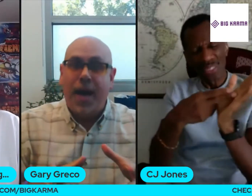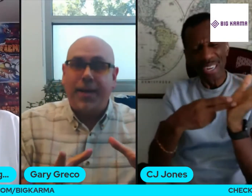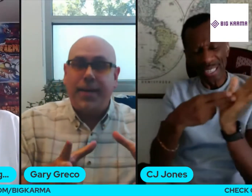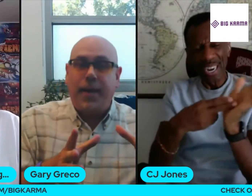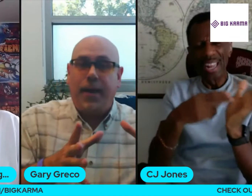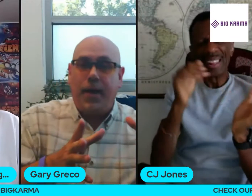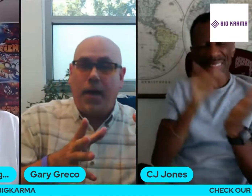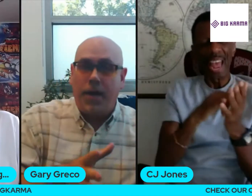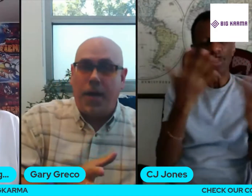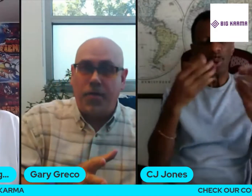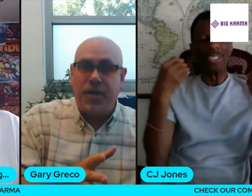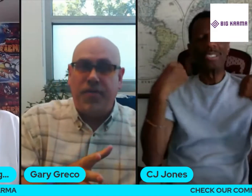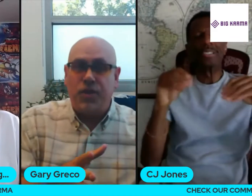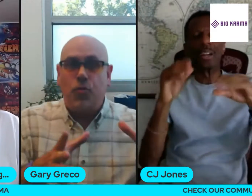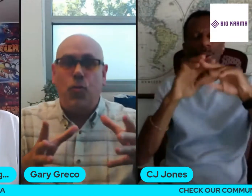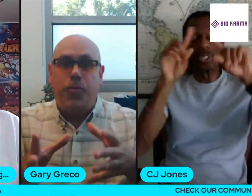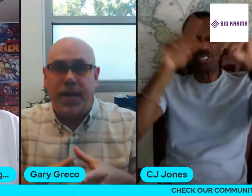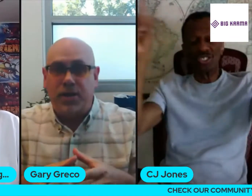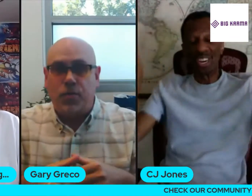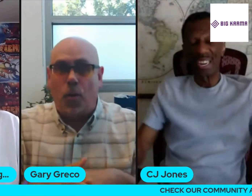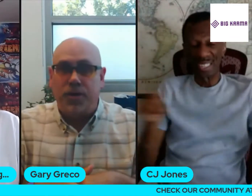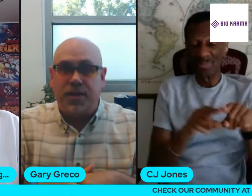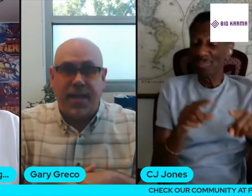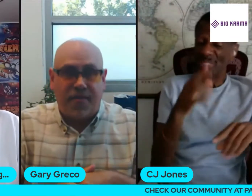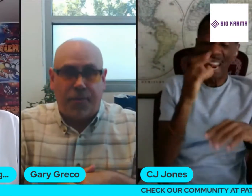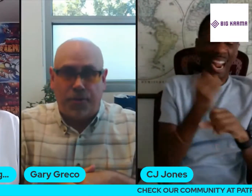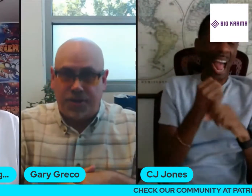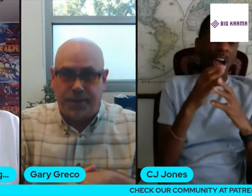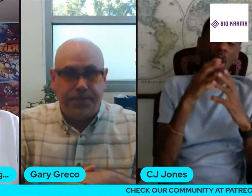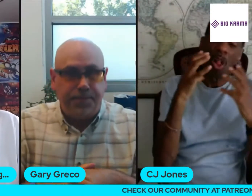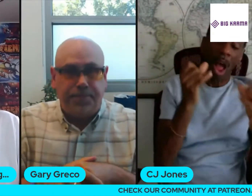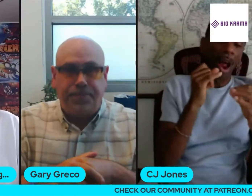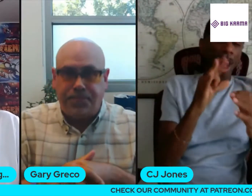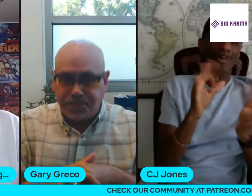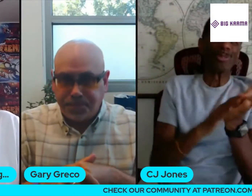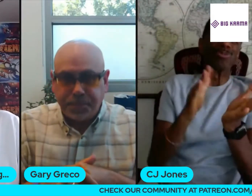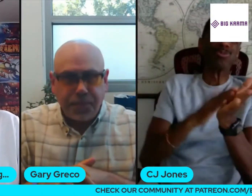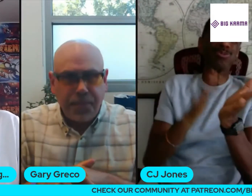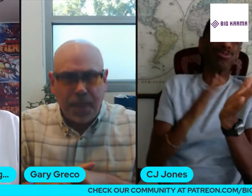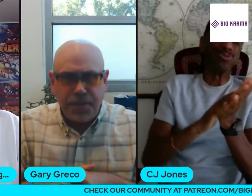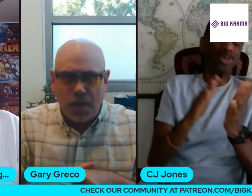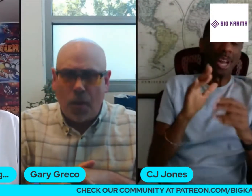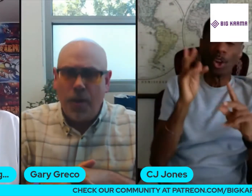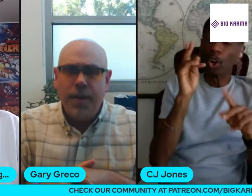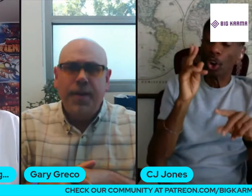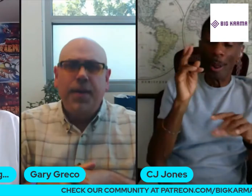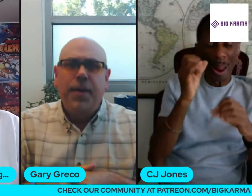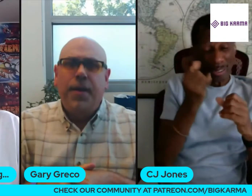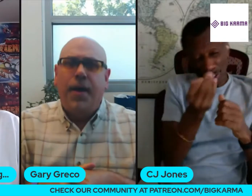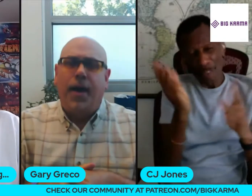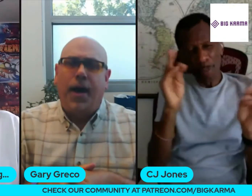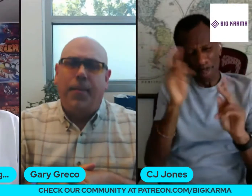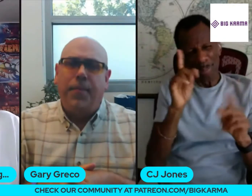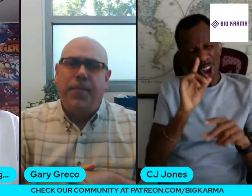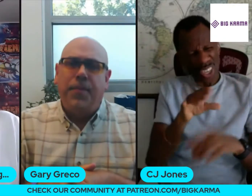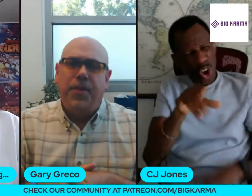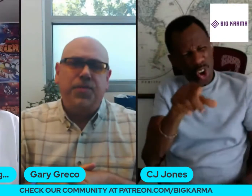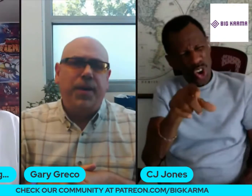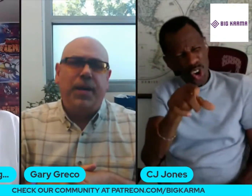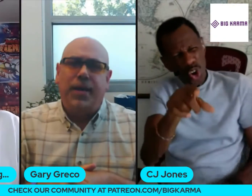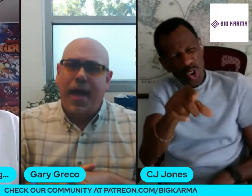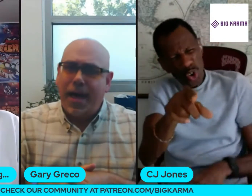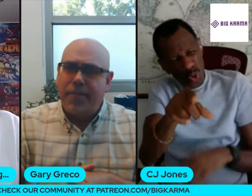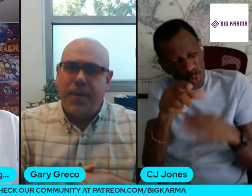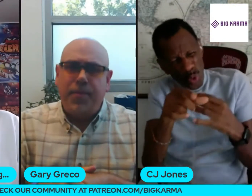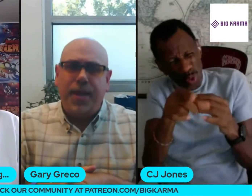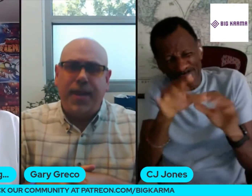You're not another individual who plays the role as a deaf person. So there's been